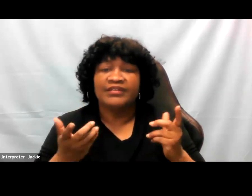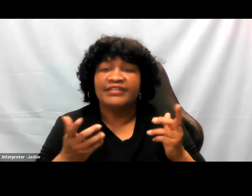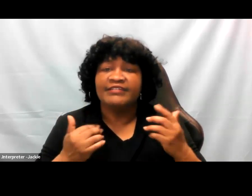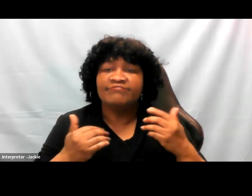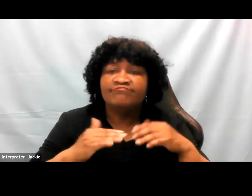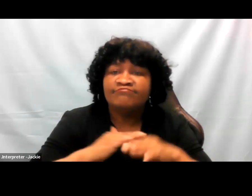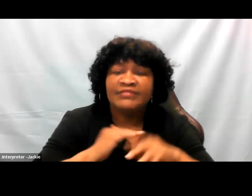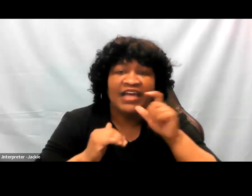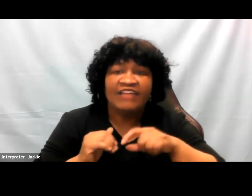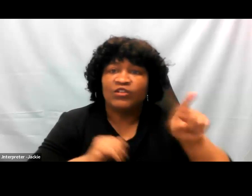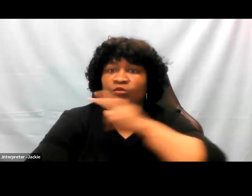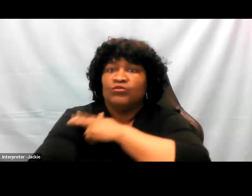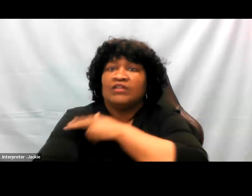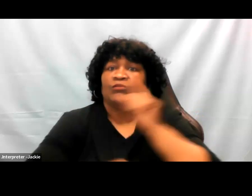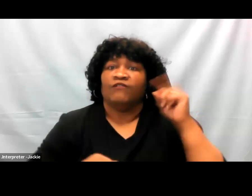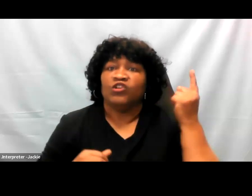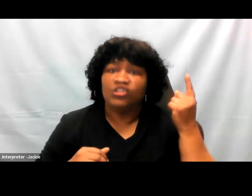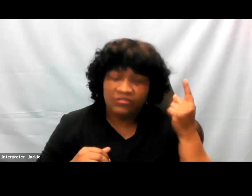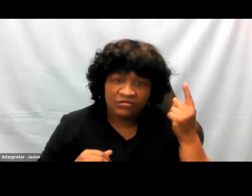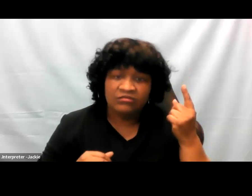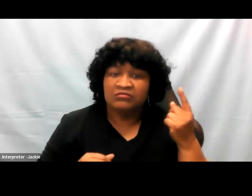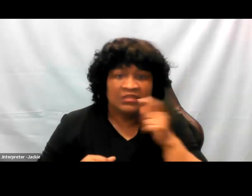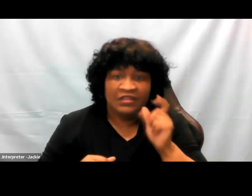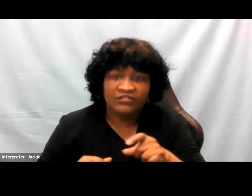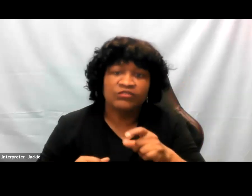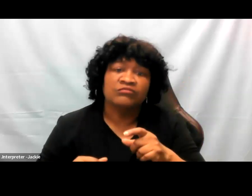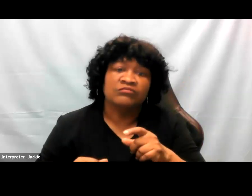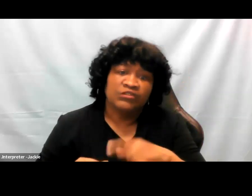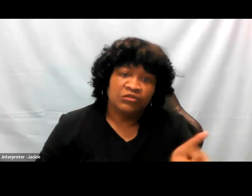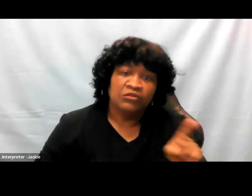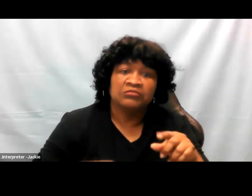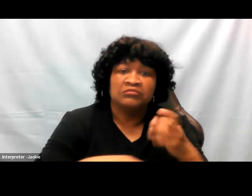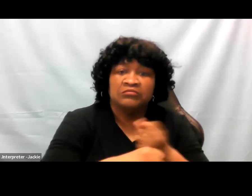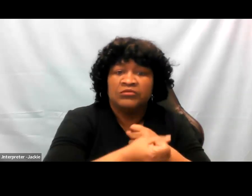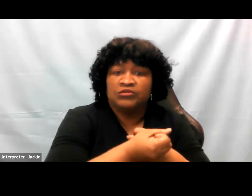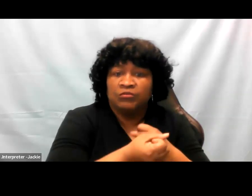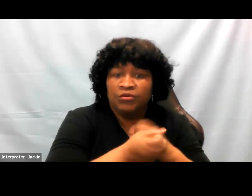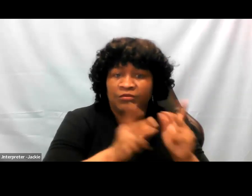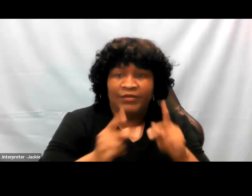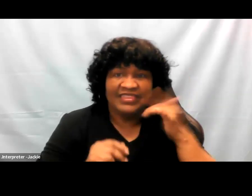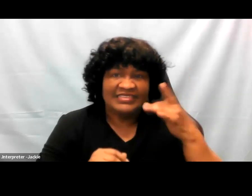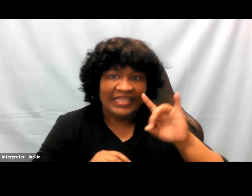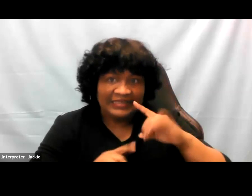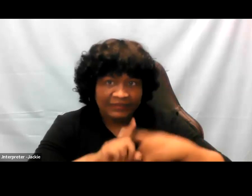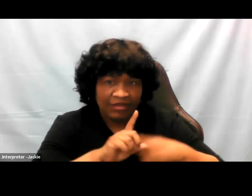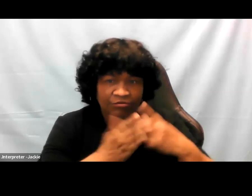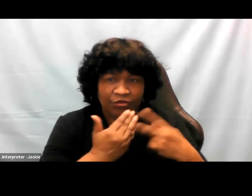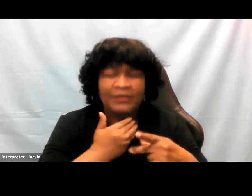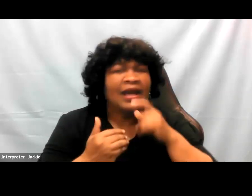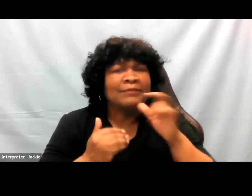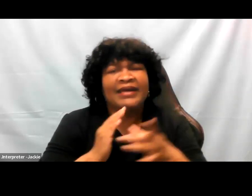where you don't have to go to a hospital first just to get on LRA and support people. I believe it's 18 months. I'm not an expert